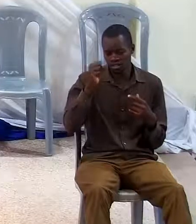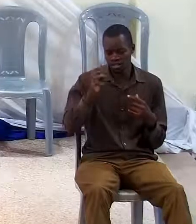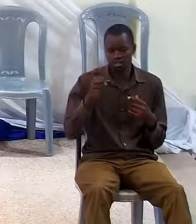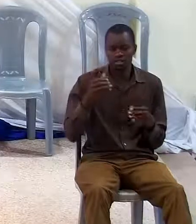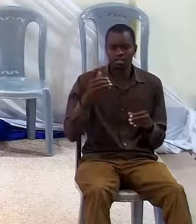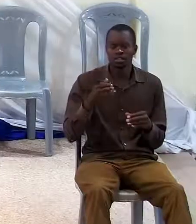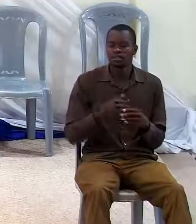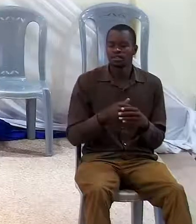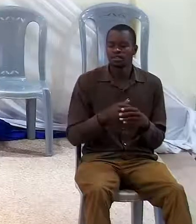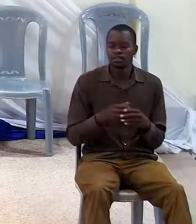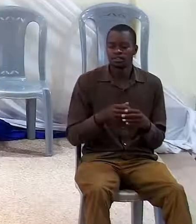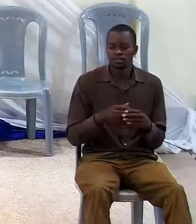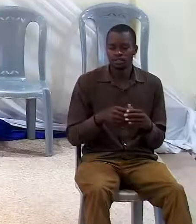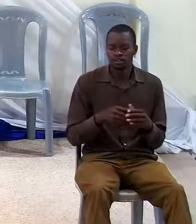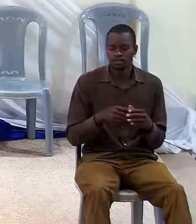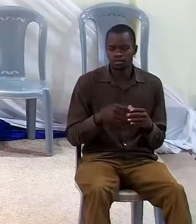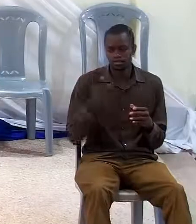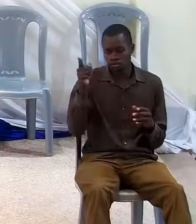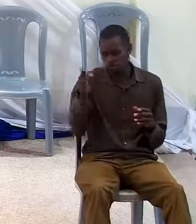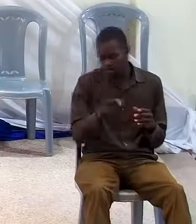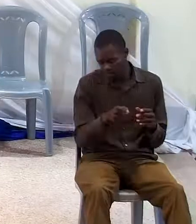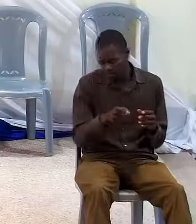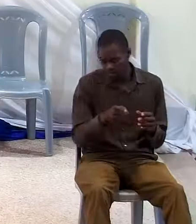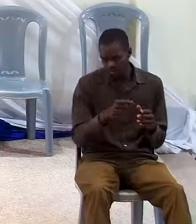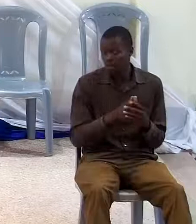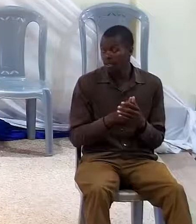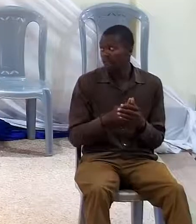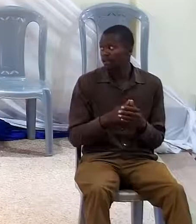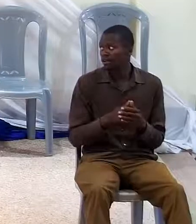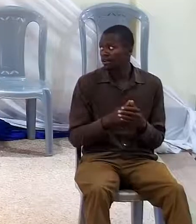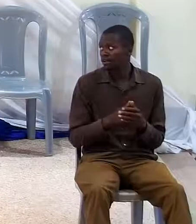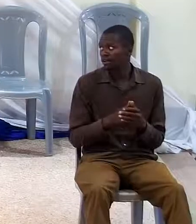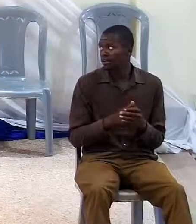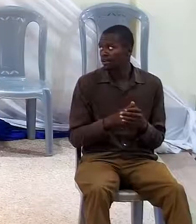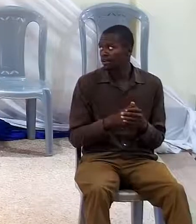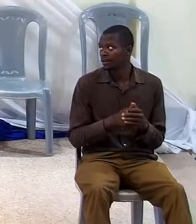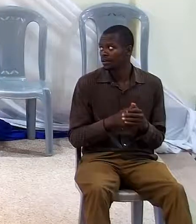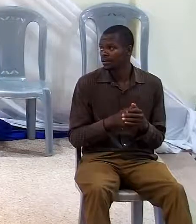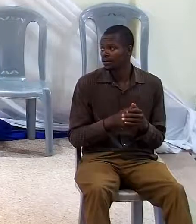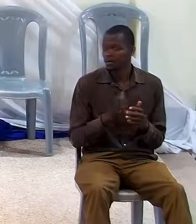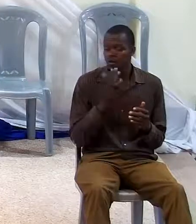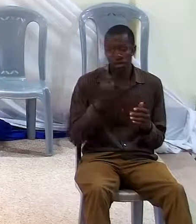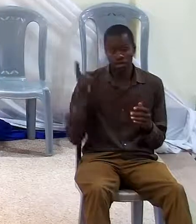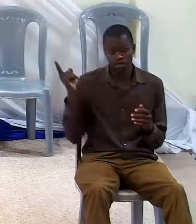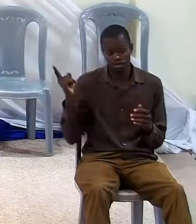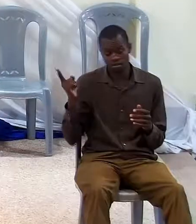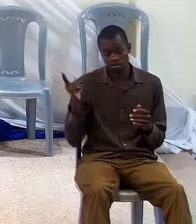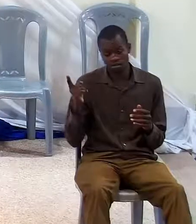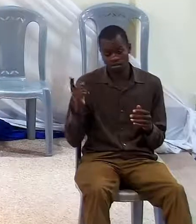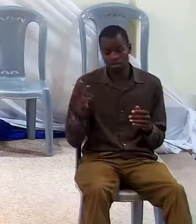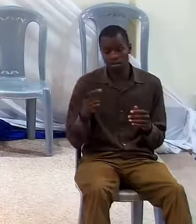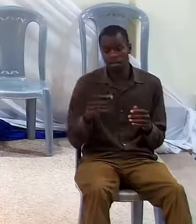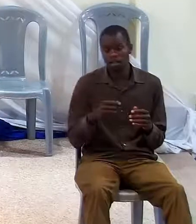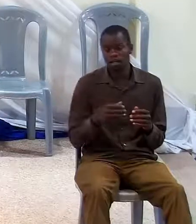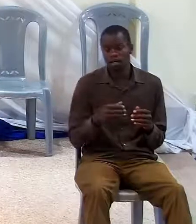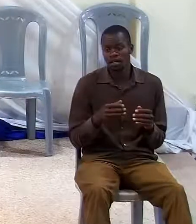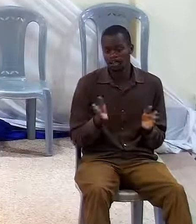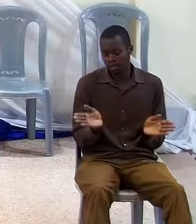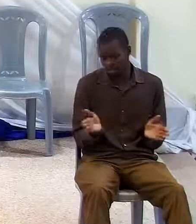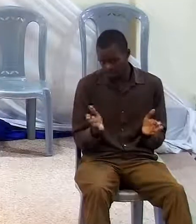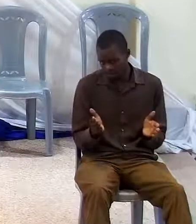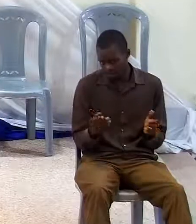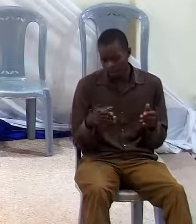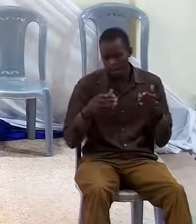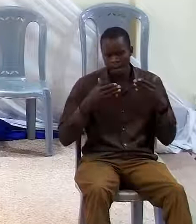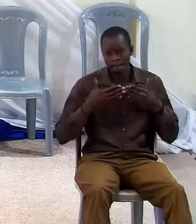square. And I want to appreciate so much that people are very much conscious of the